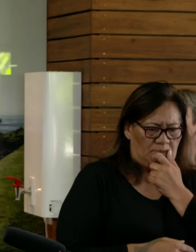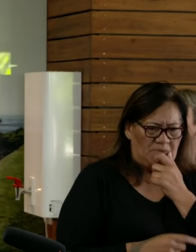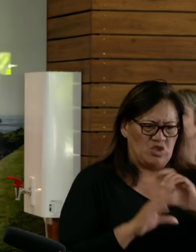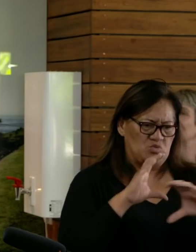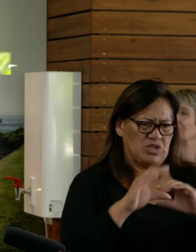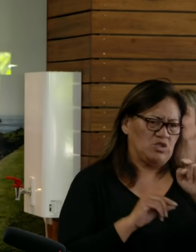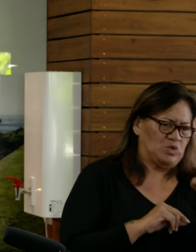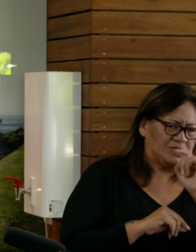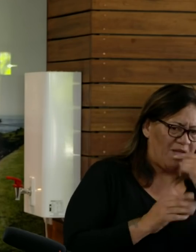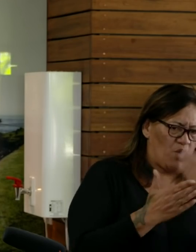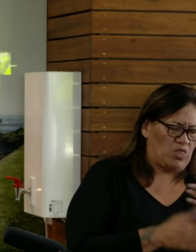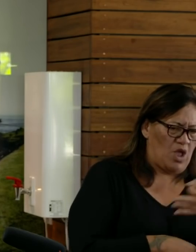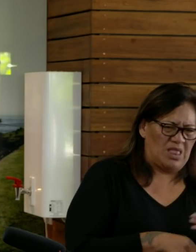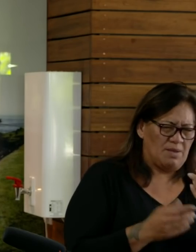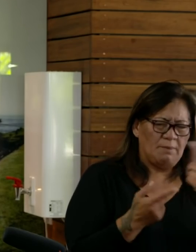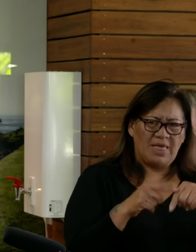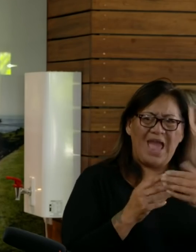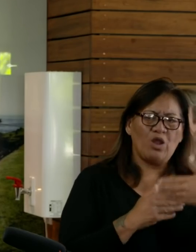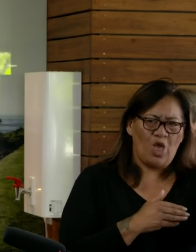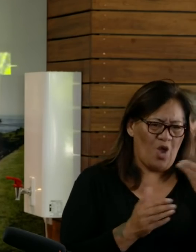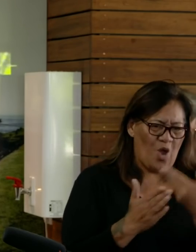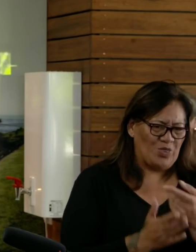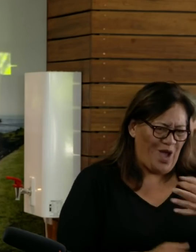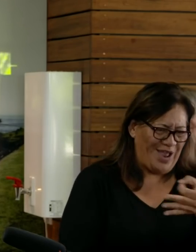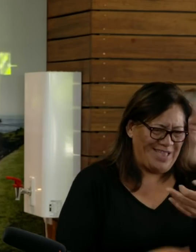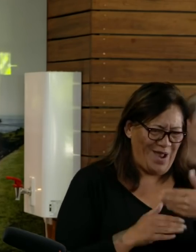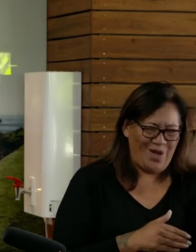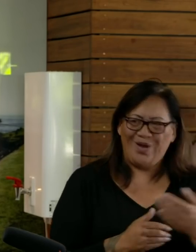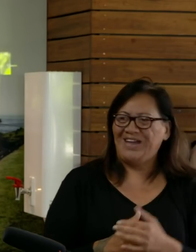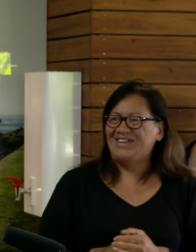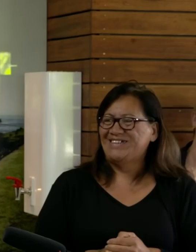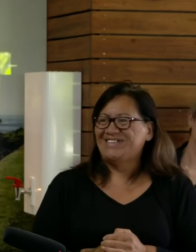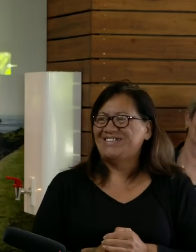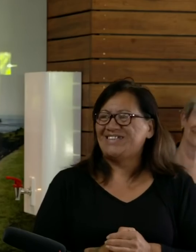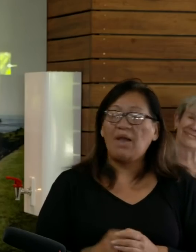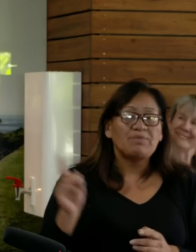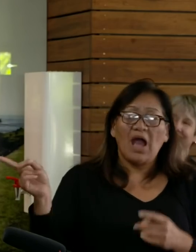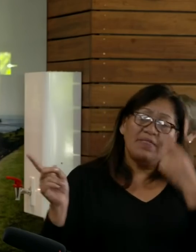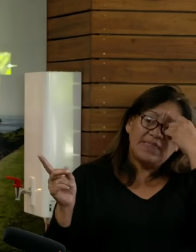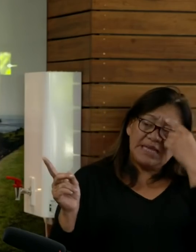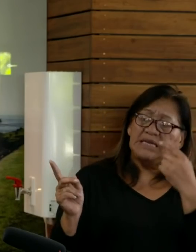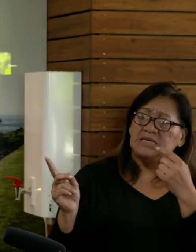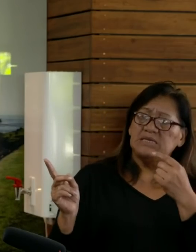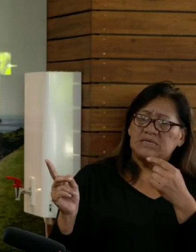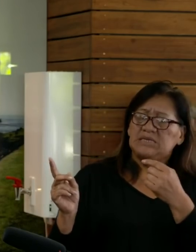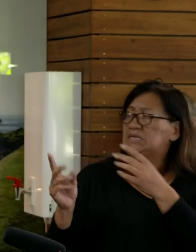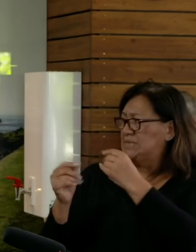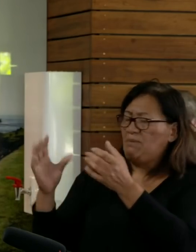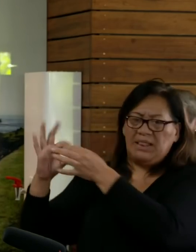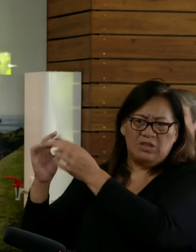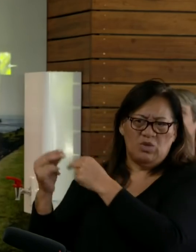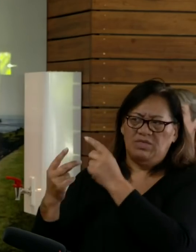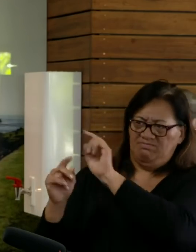island, and how long they were on the island for. Right, and I think some of that might tie into the previous question that was